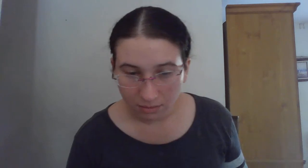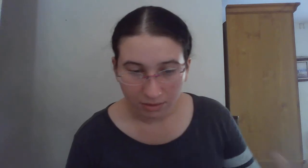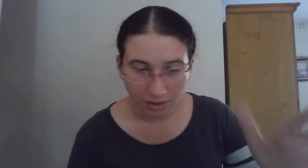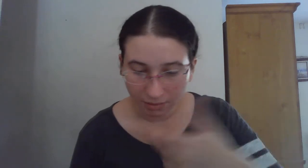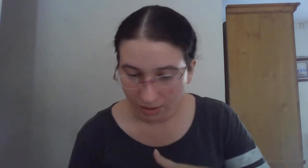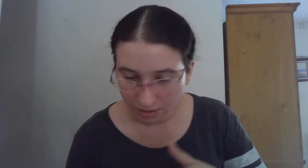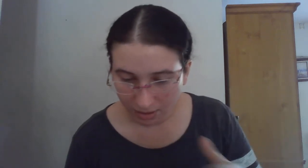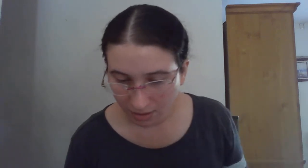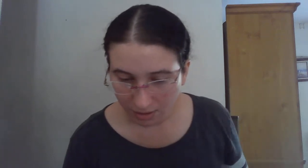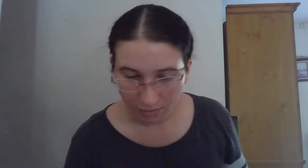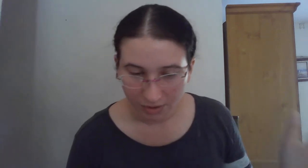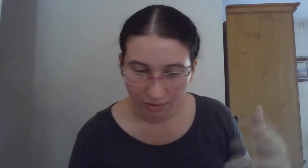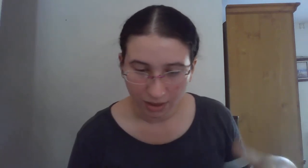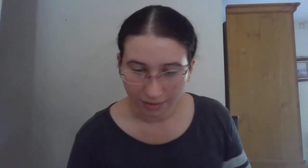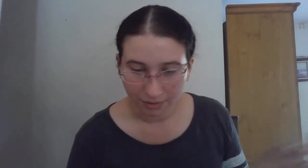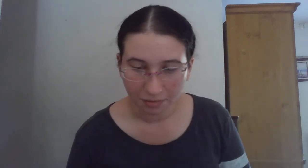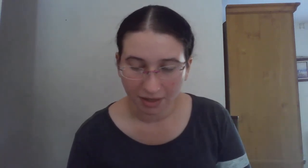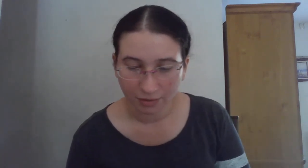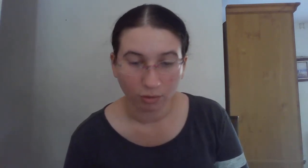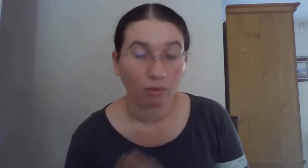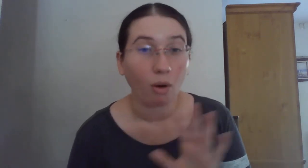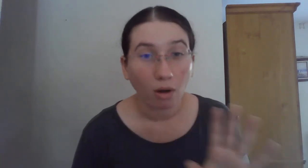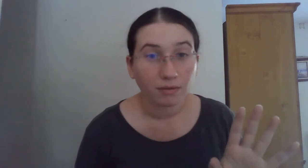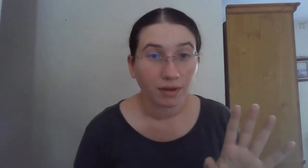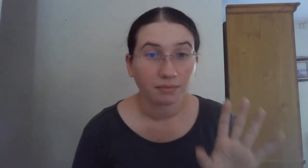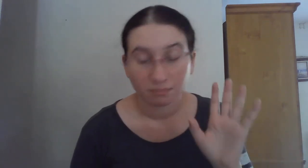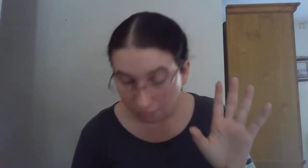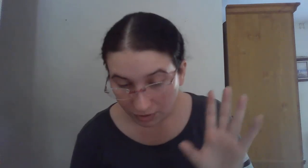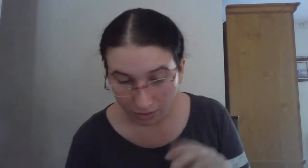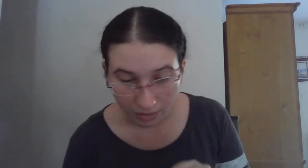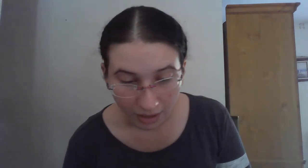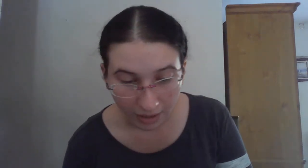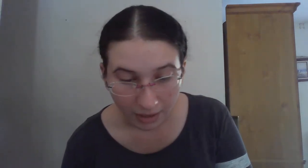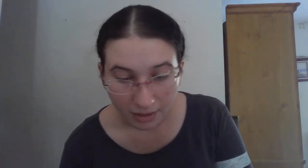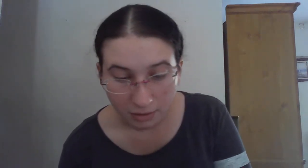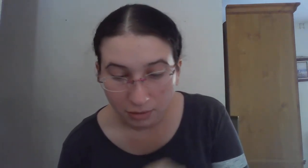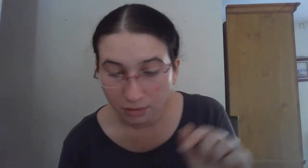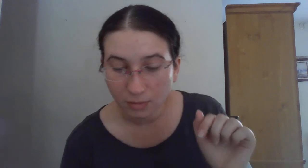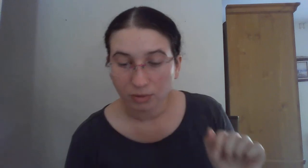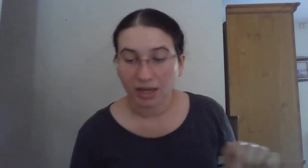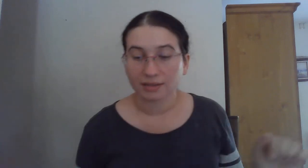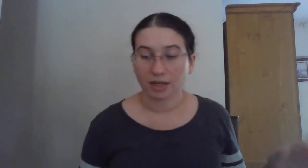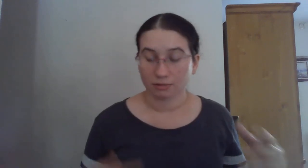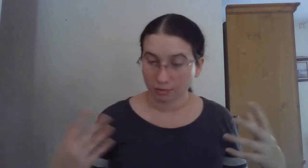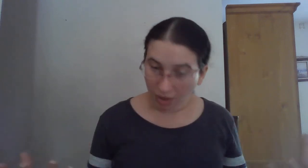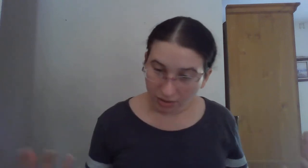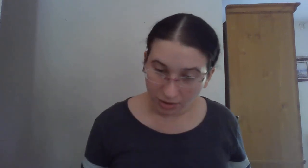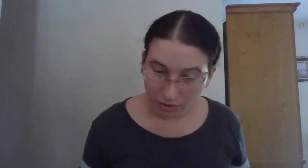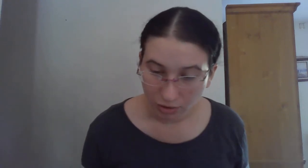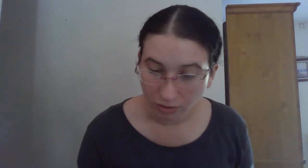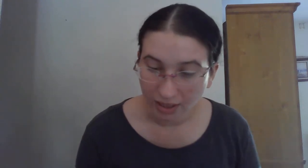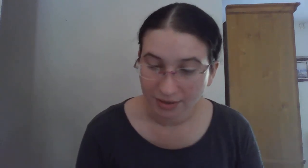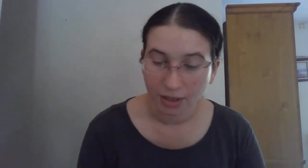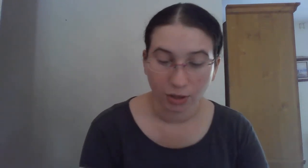There's other sentences, but I don't think we have to go through all of them. I think you get it. So using modals as responses to yes and